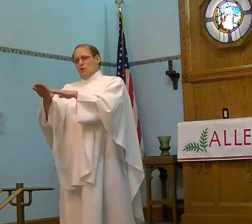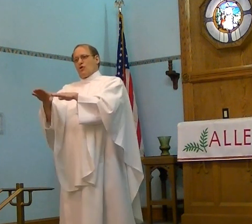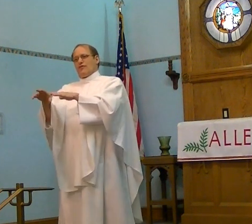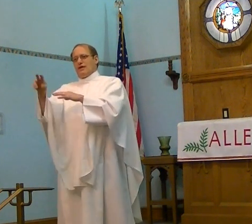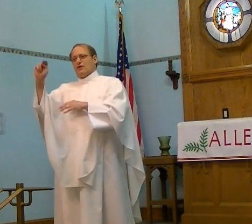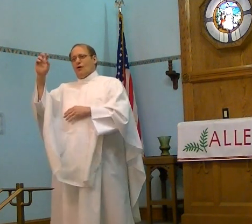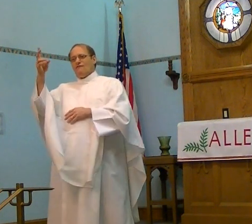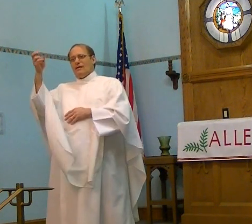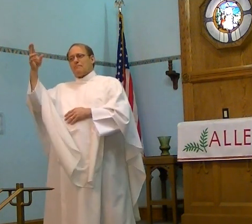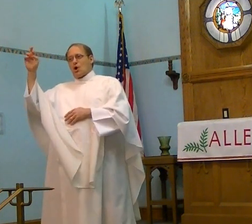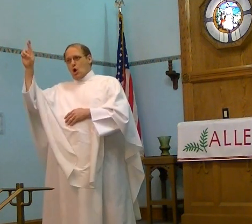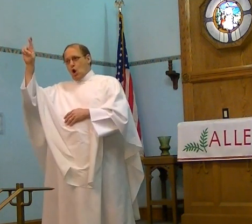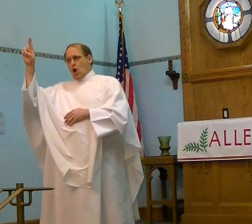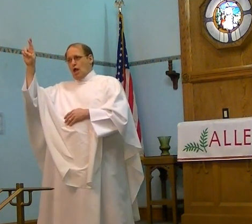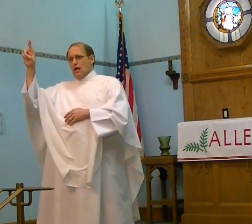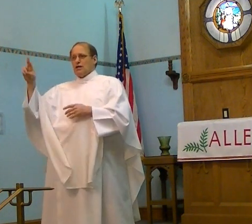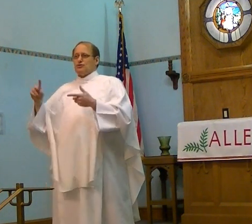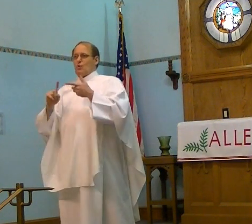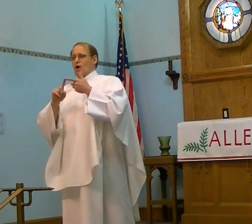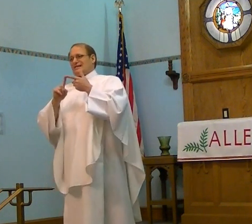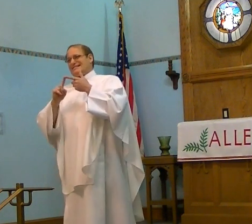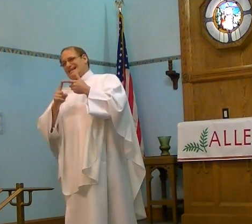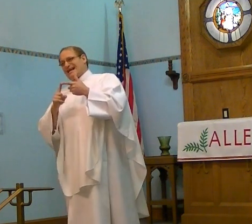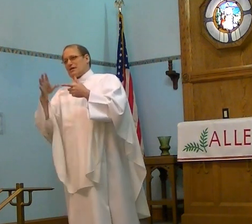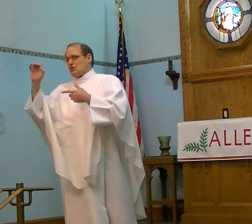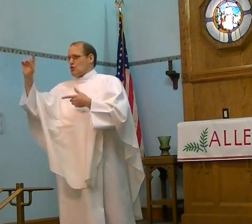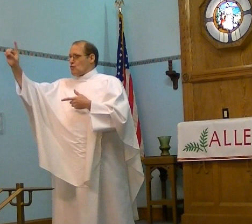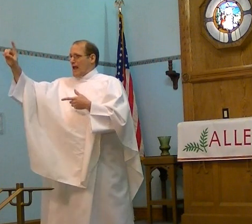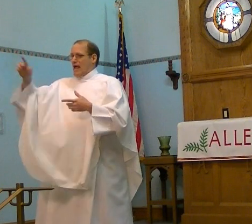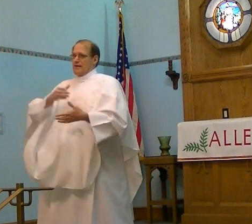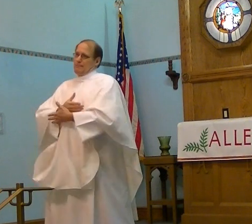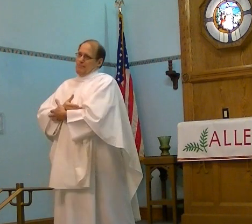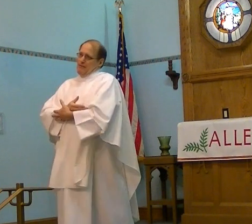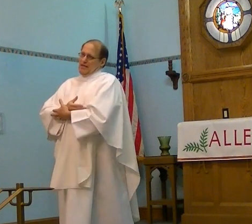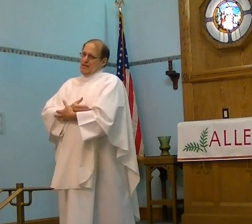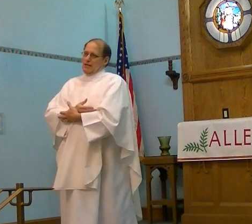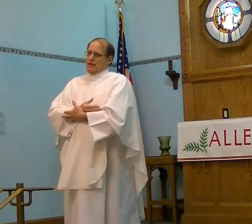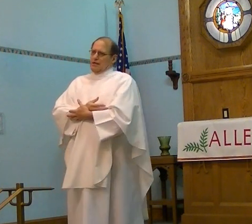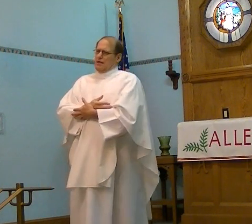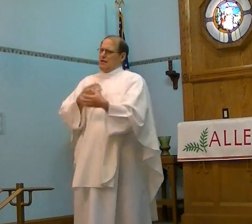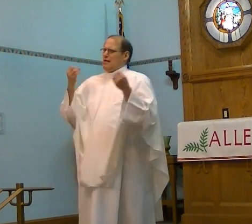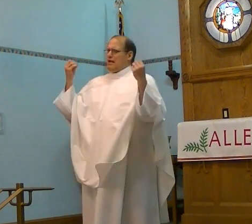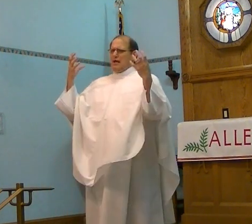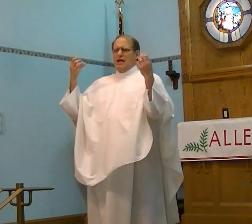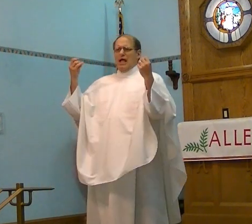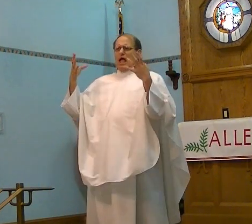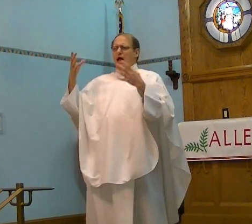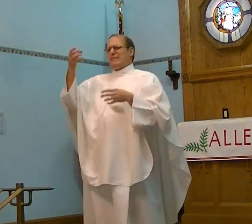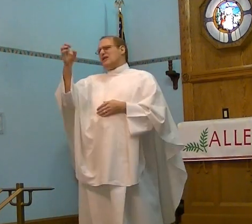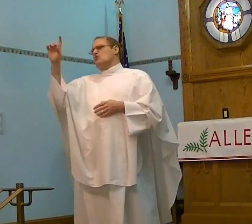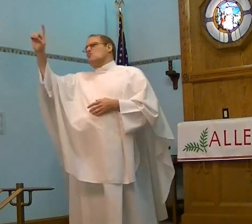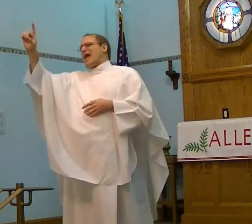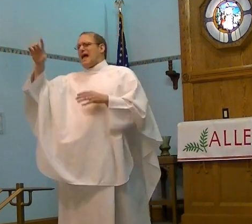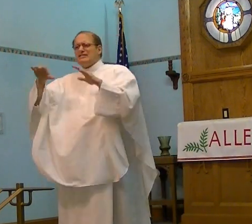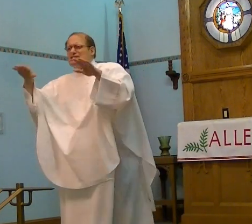birth in November to our second grandbaby. How many grandchildren?